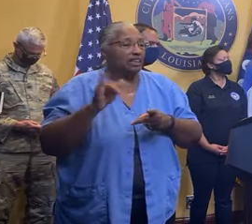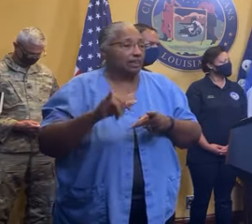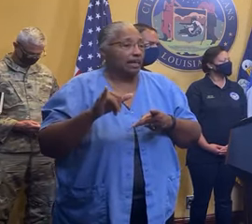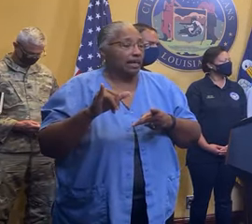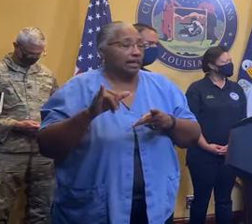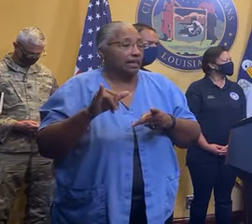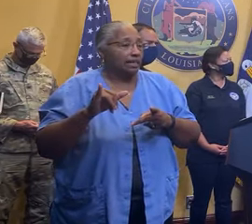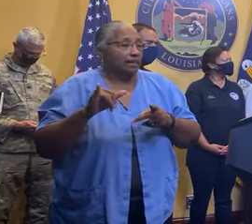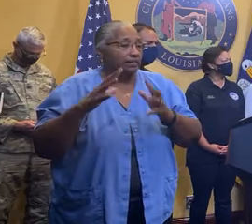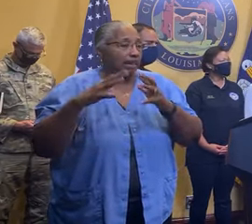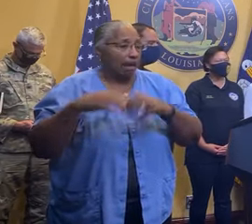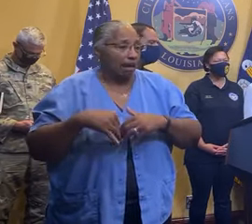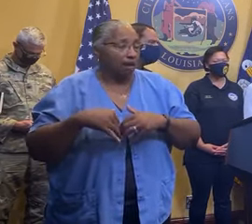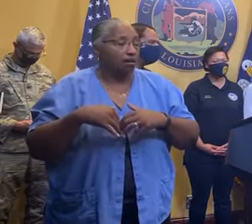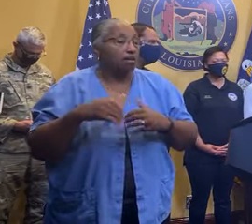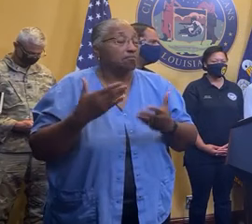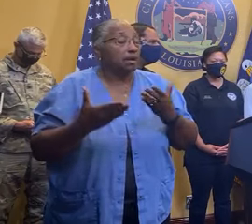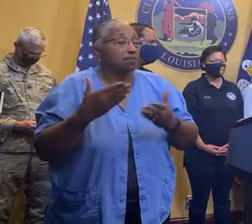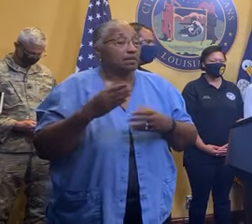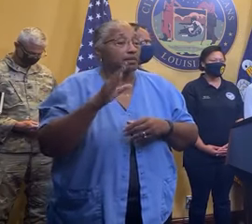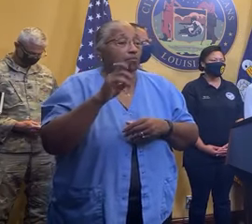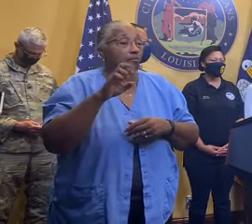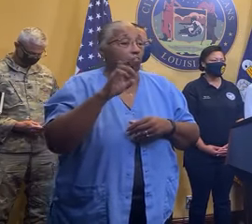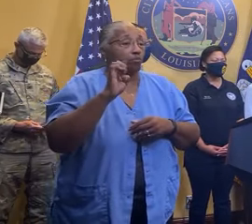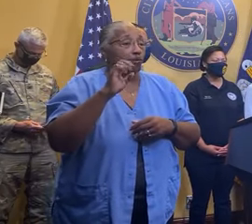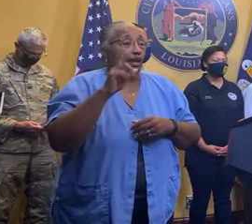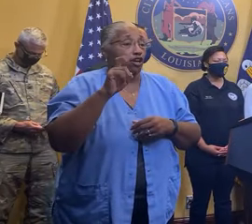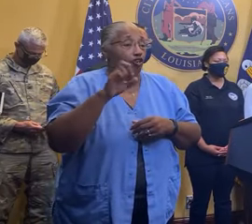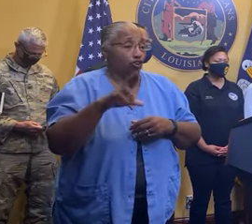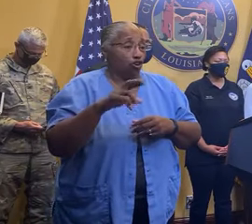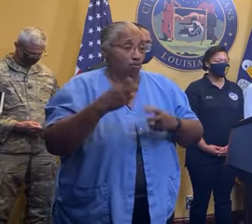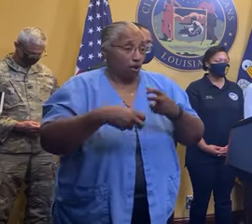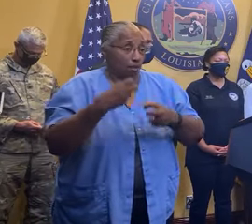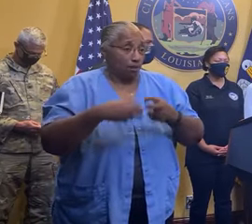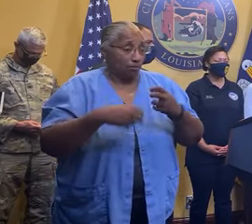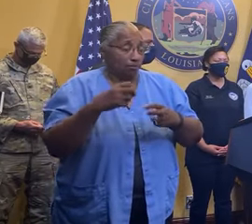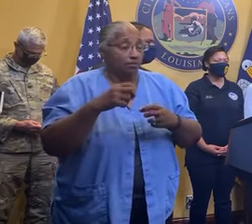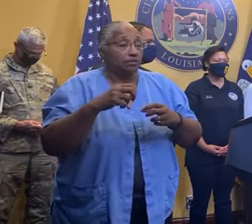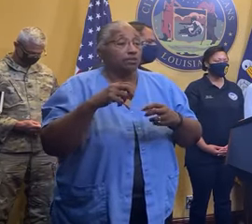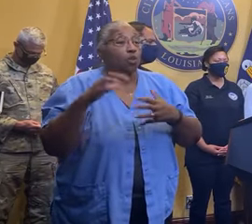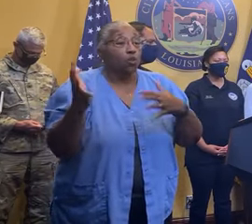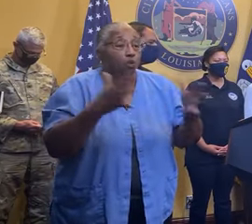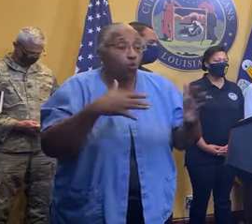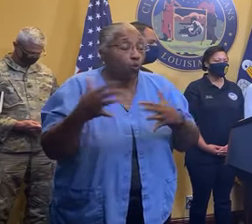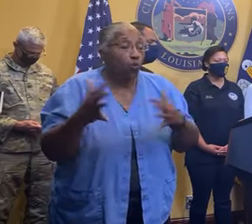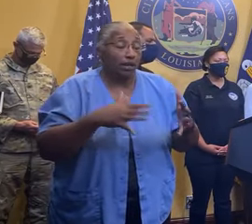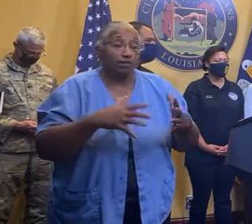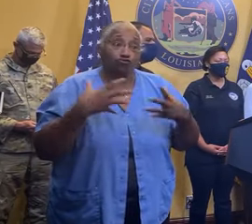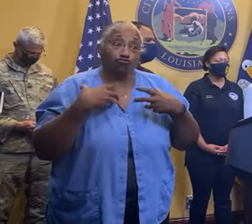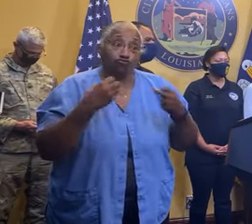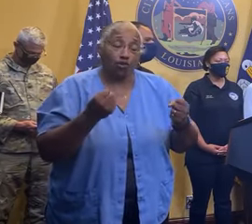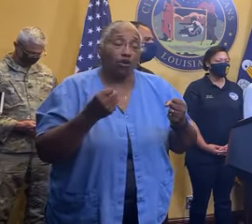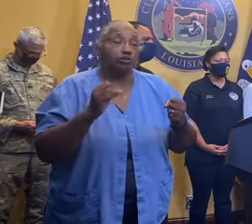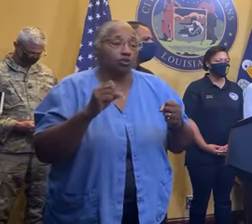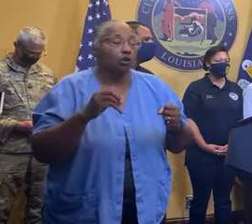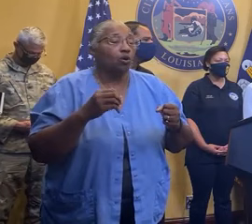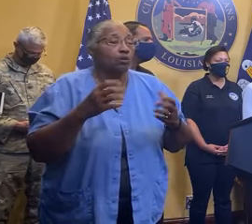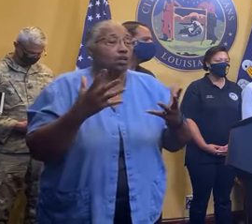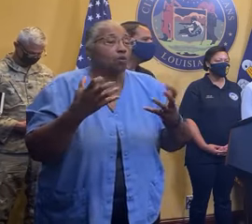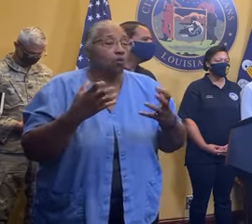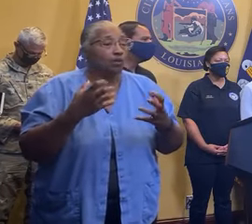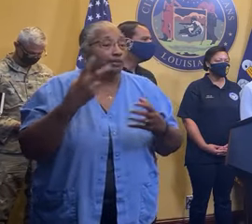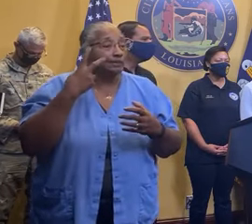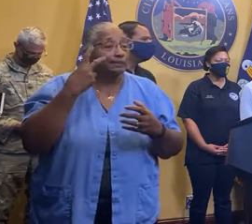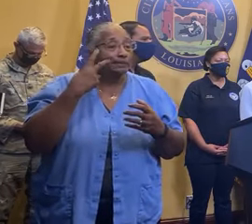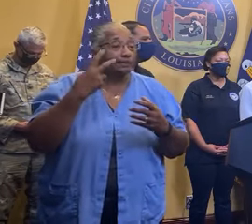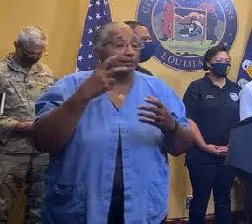potentially a breaker issue. The winds are really high, but Entergy is trying to get some crews out there to figure out if they can figure